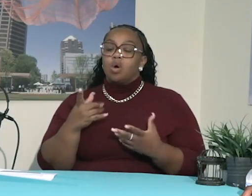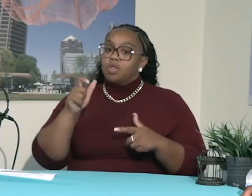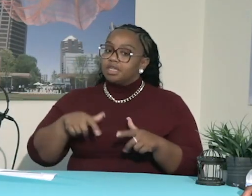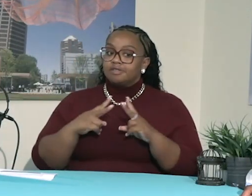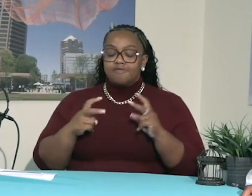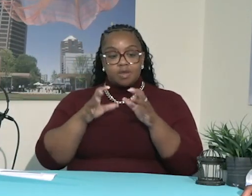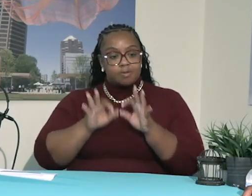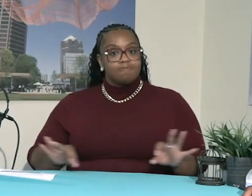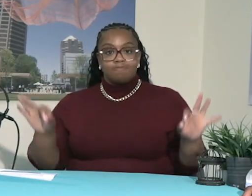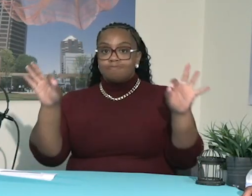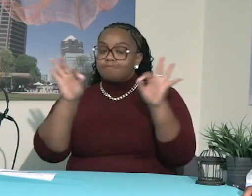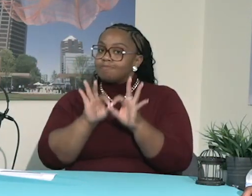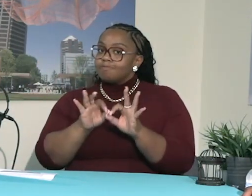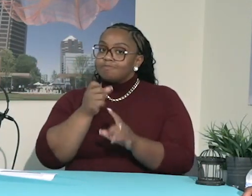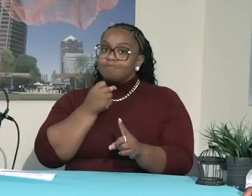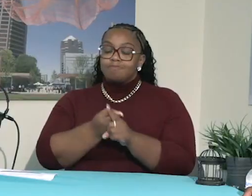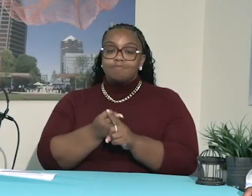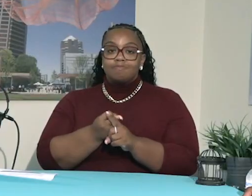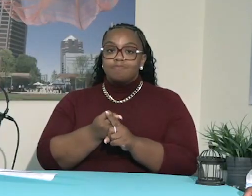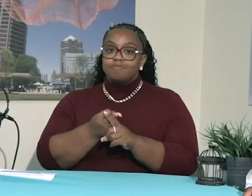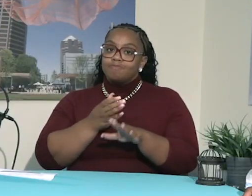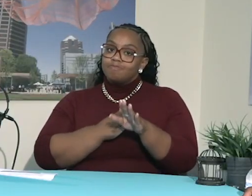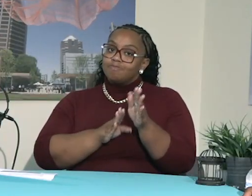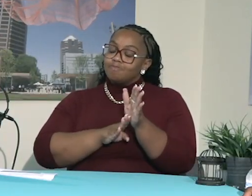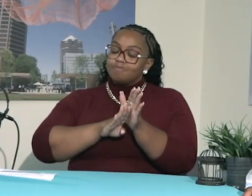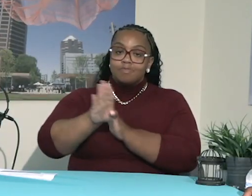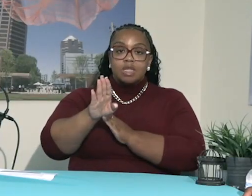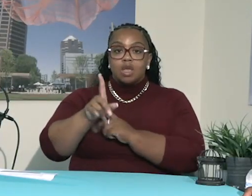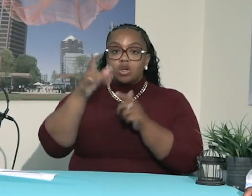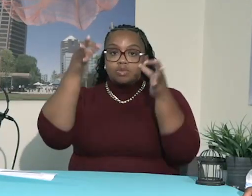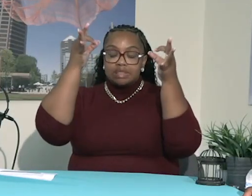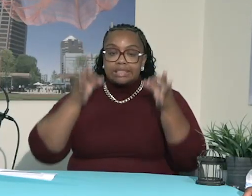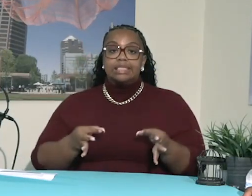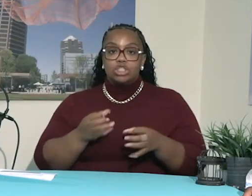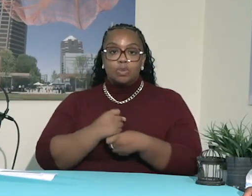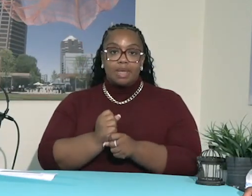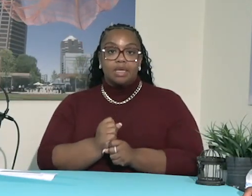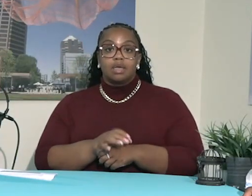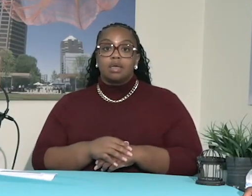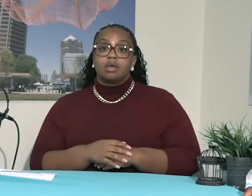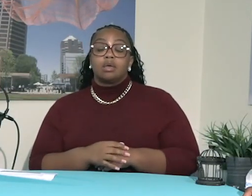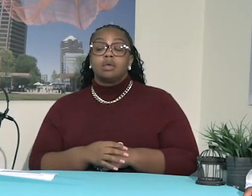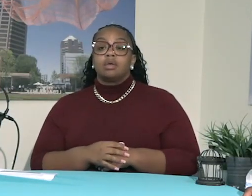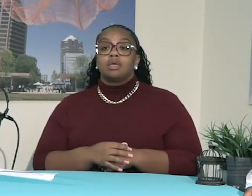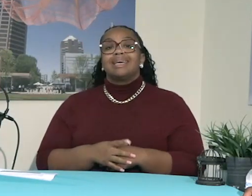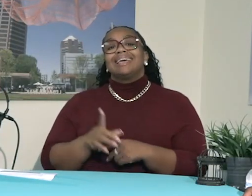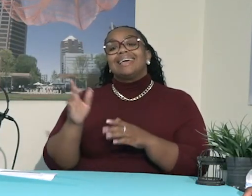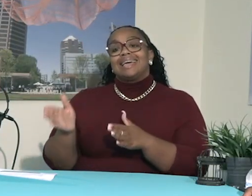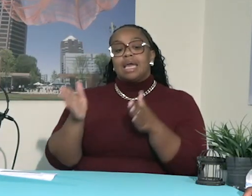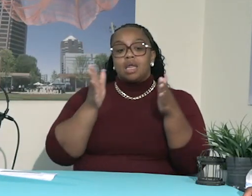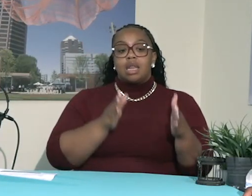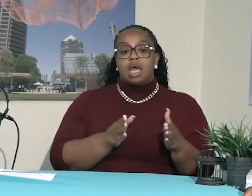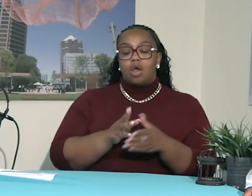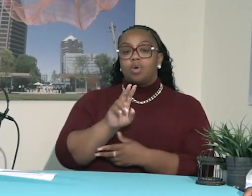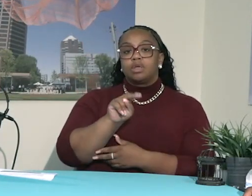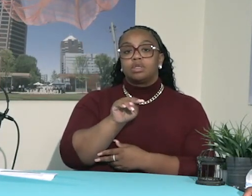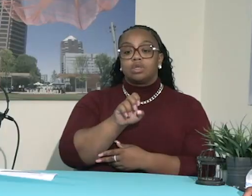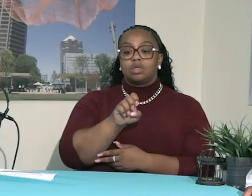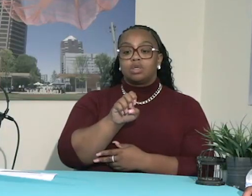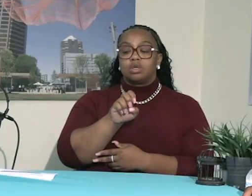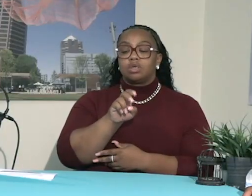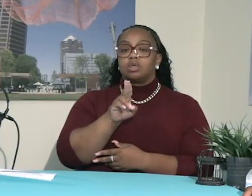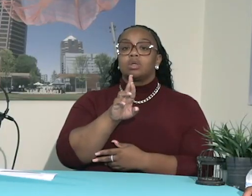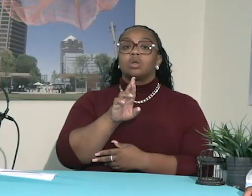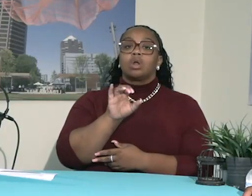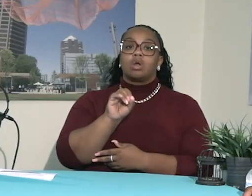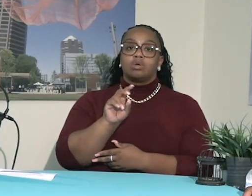the neurodivergent community, we're not just looking at those who necessarily may be on the spectrum of autism or have Down syndrome, but